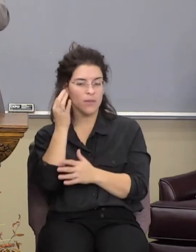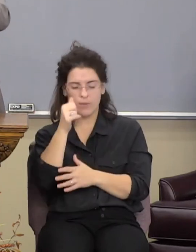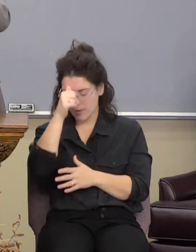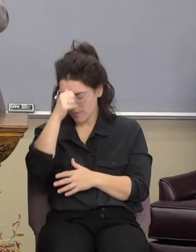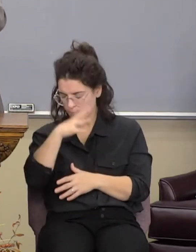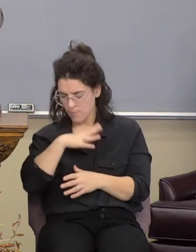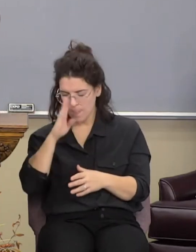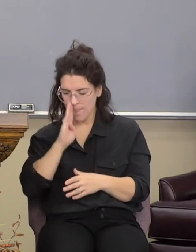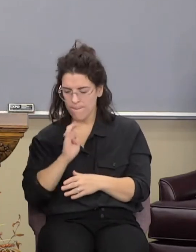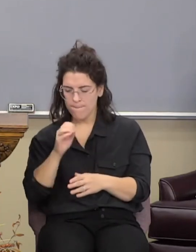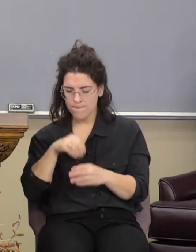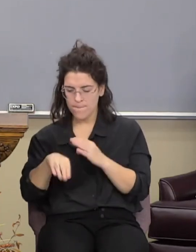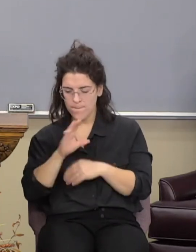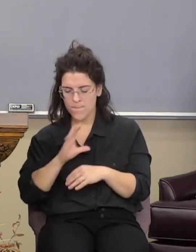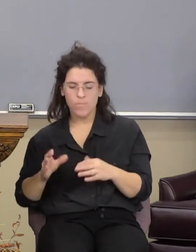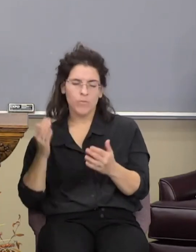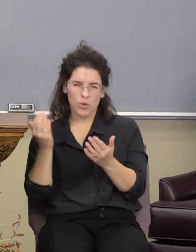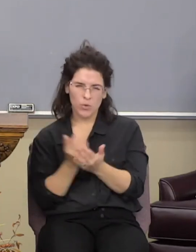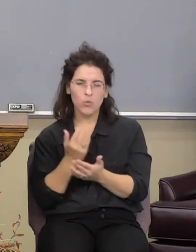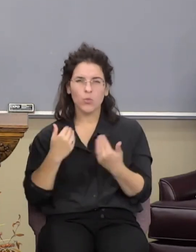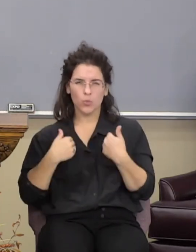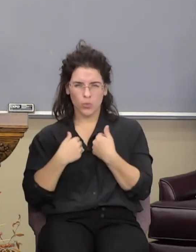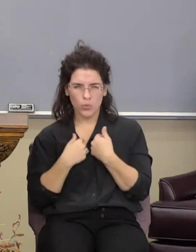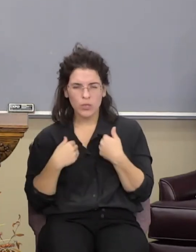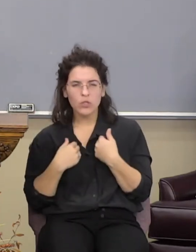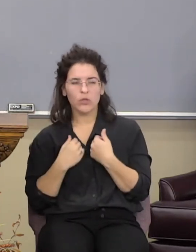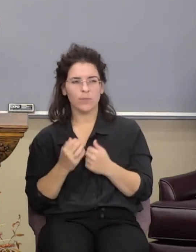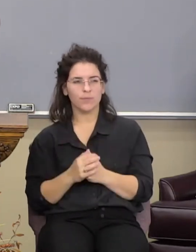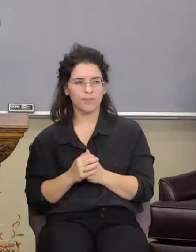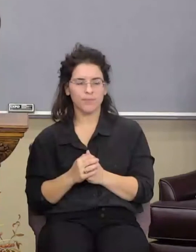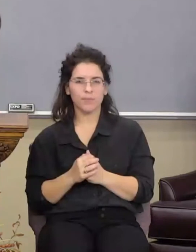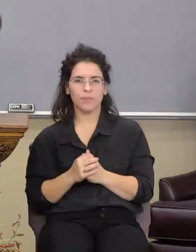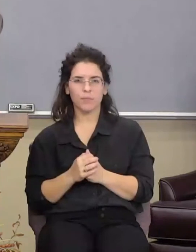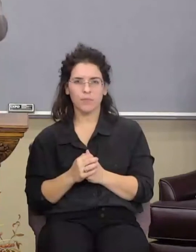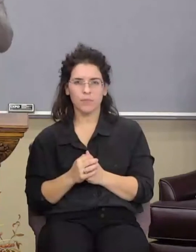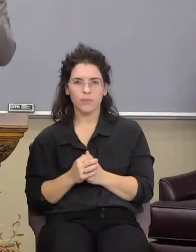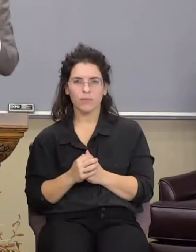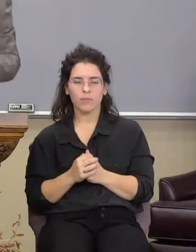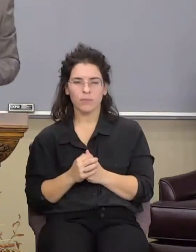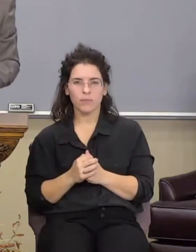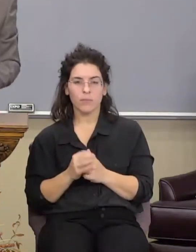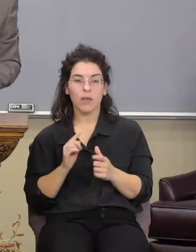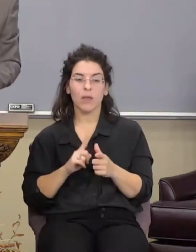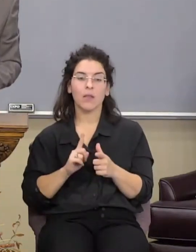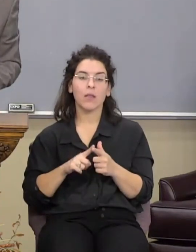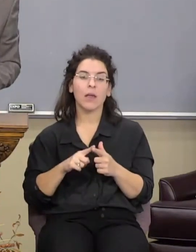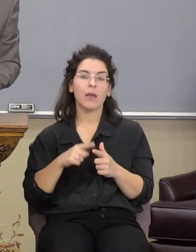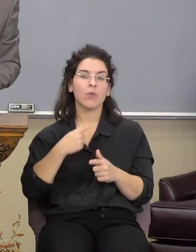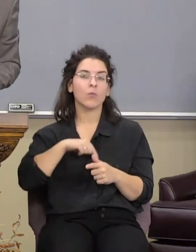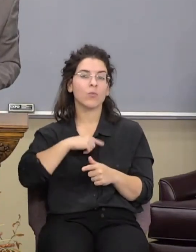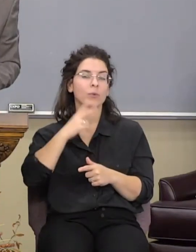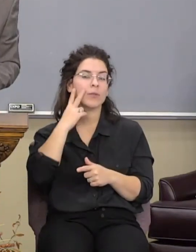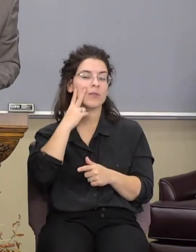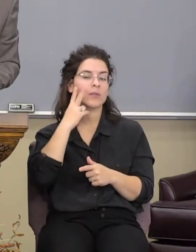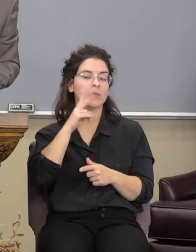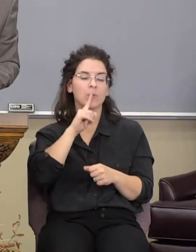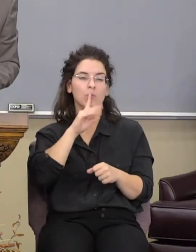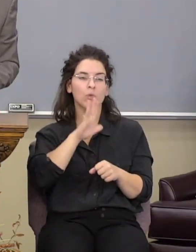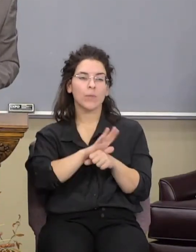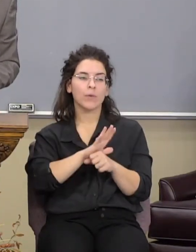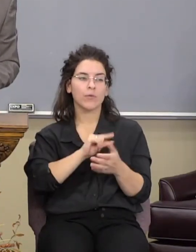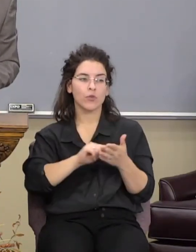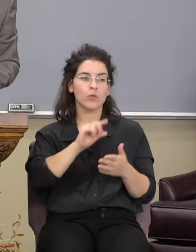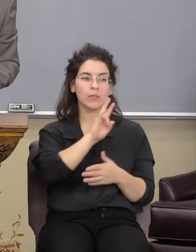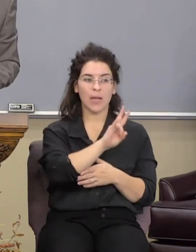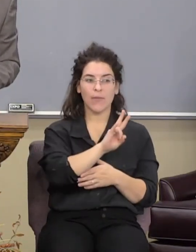in Christ, he is a new creature. And then we see the promise. Verse 7